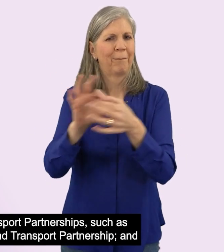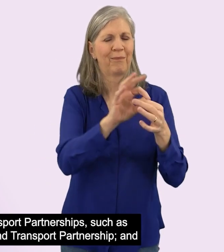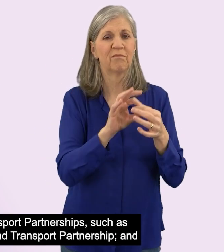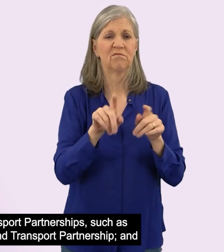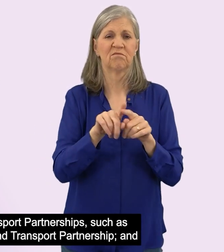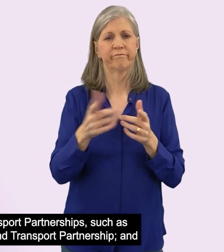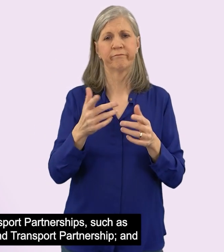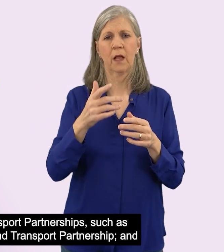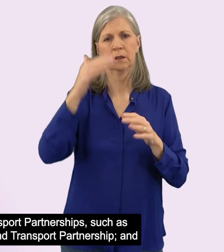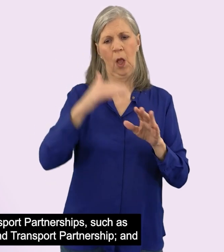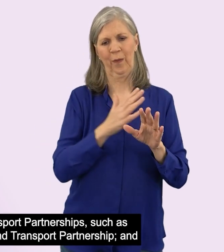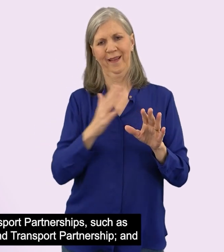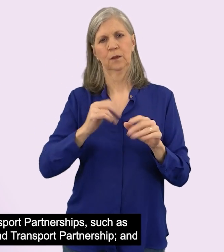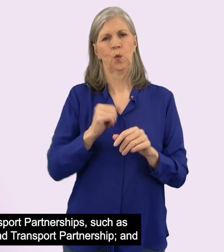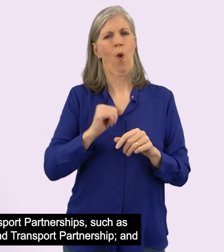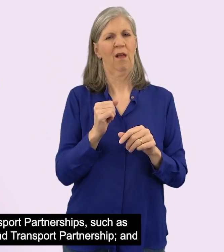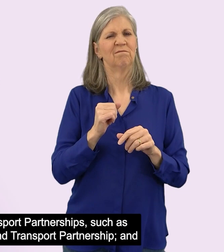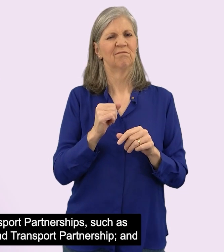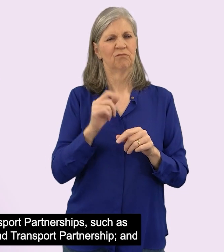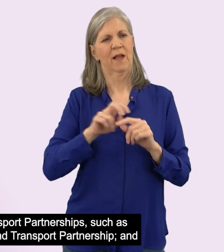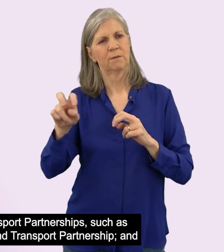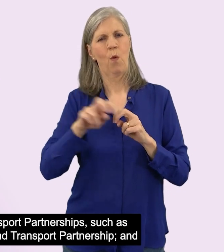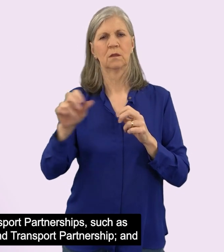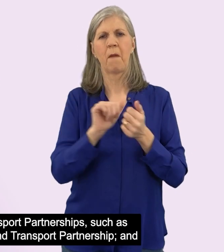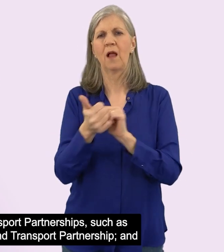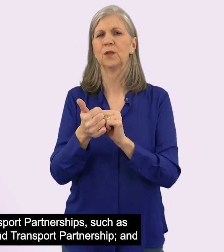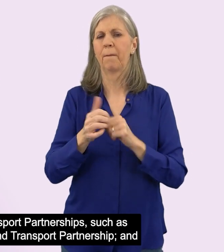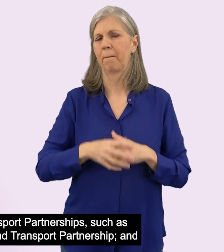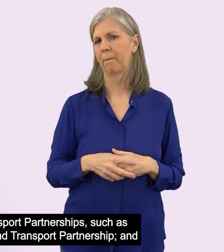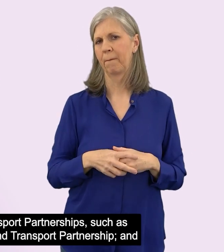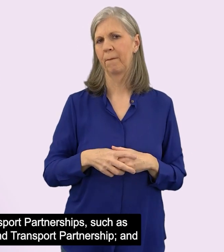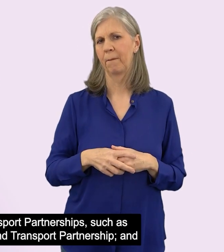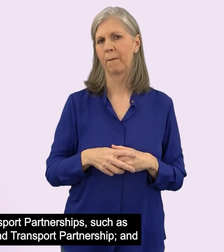Regional transport partnerships, such as South East Scotland Transport Partnership.